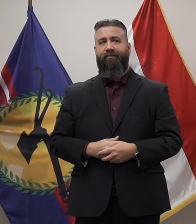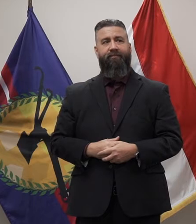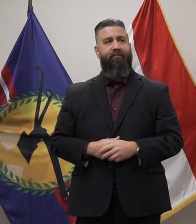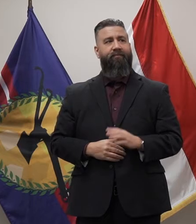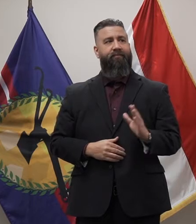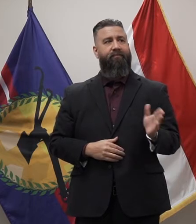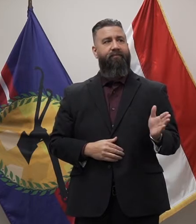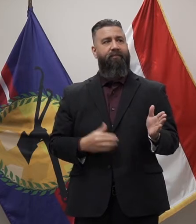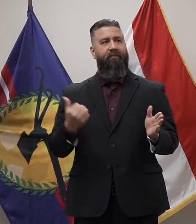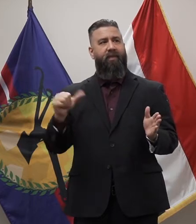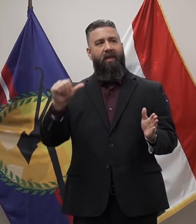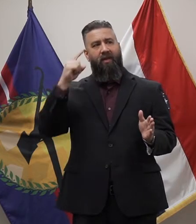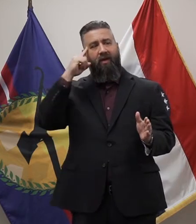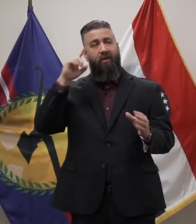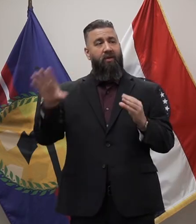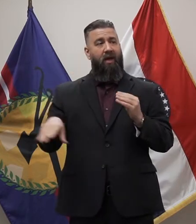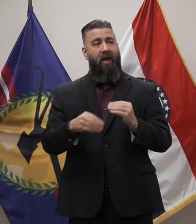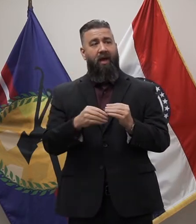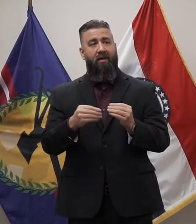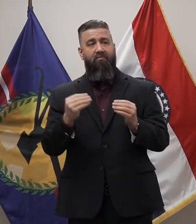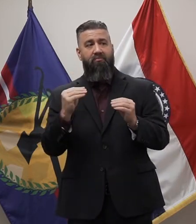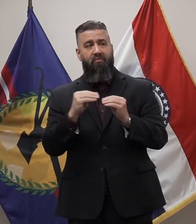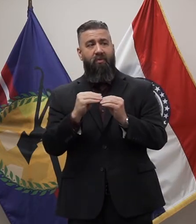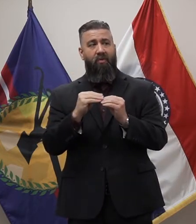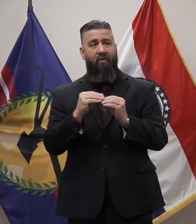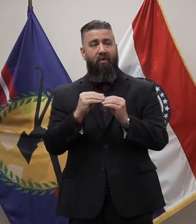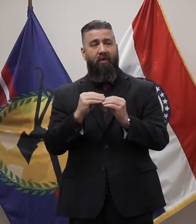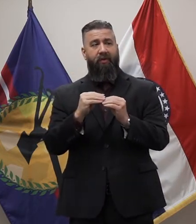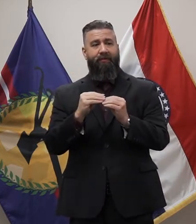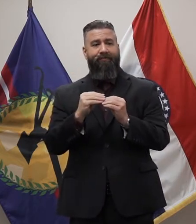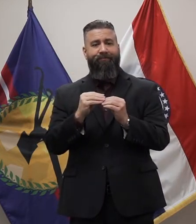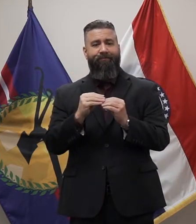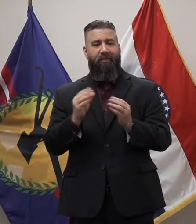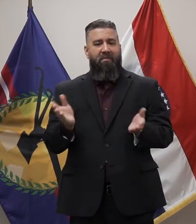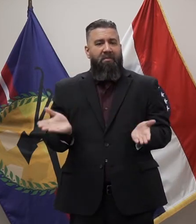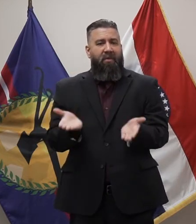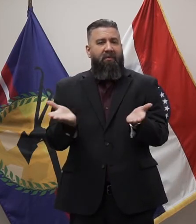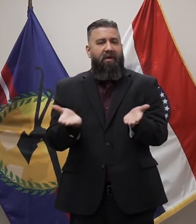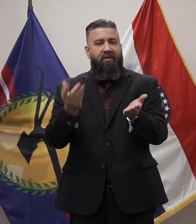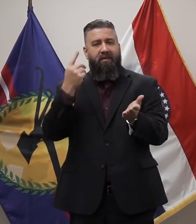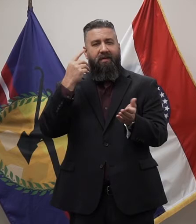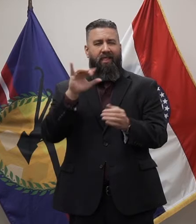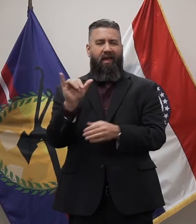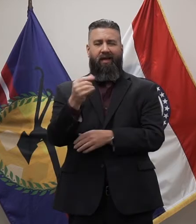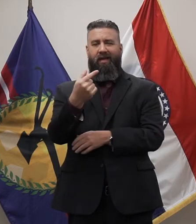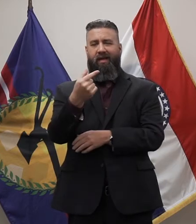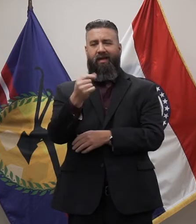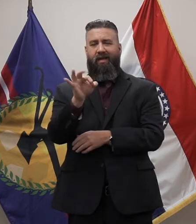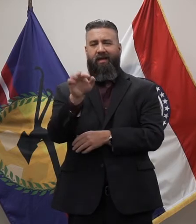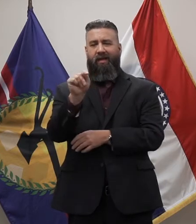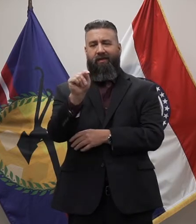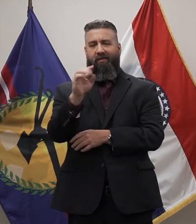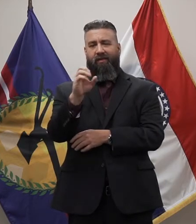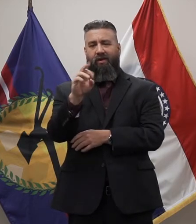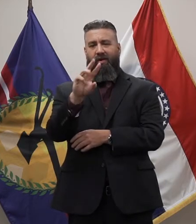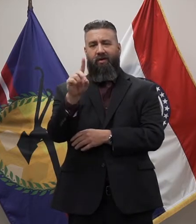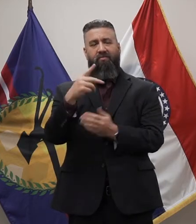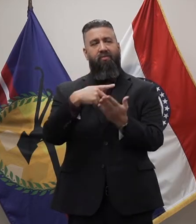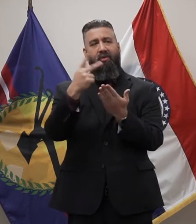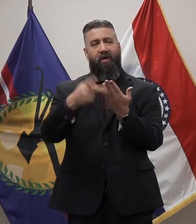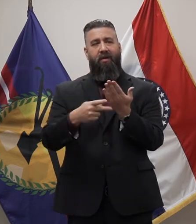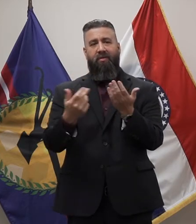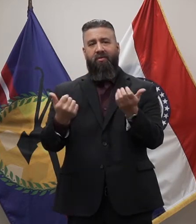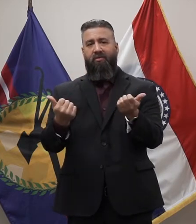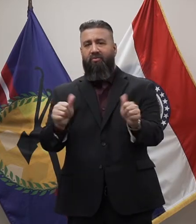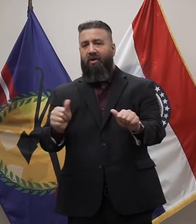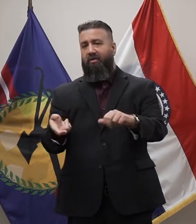Is there any thought to adding any kind of more incentives, like the gift card program for vaccinations to try to boost that rate?